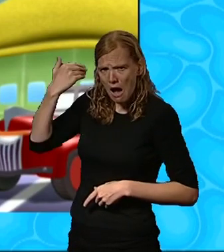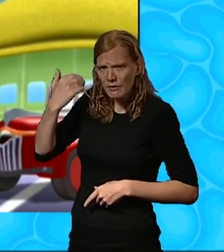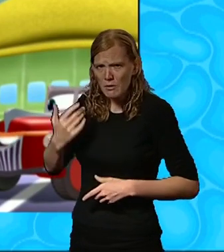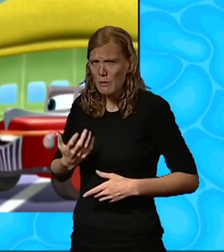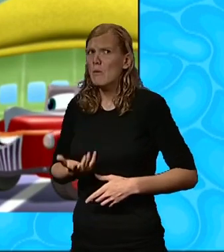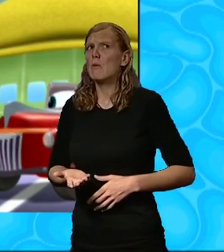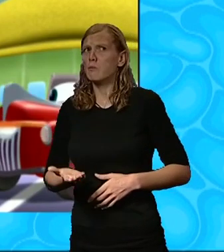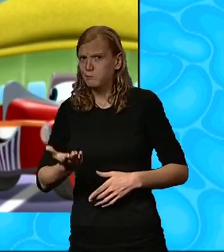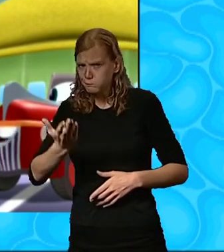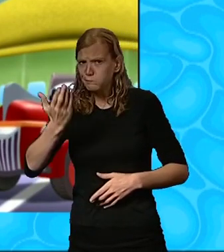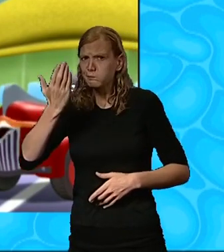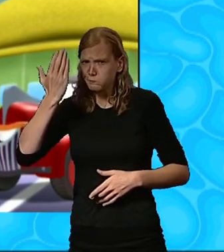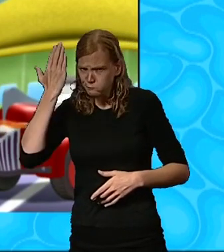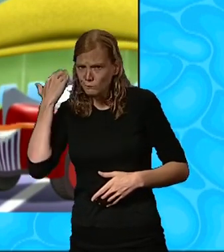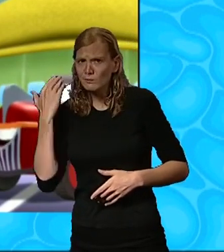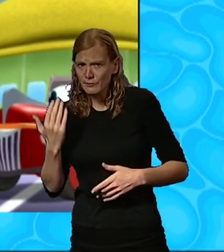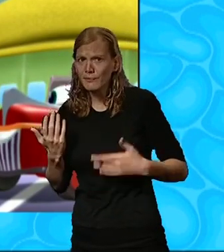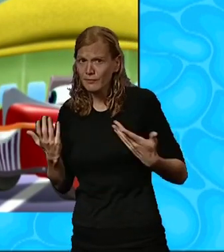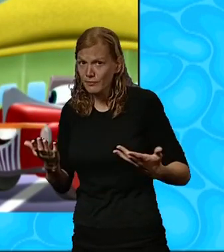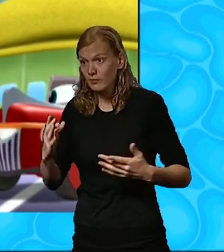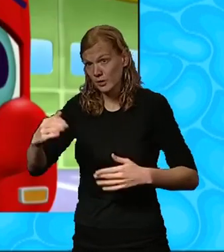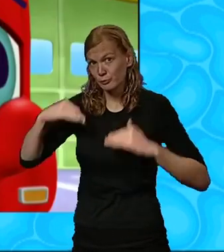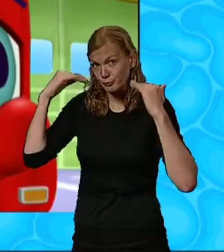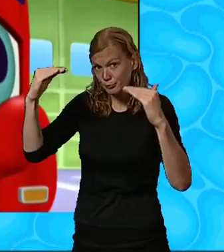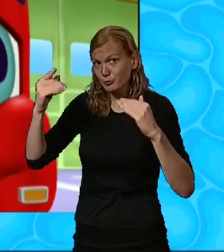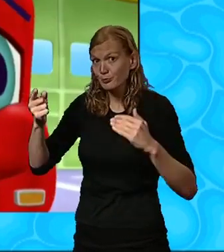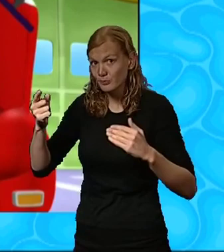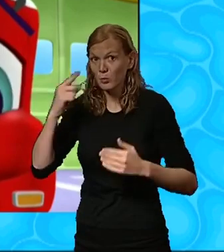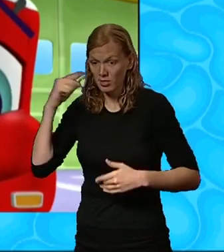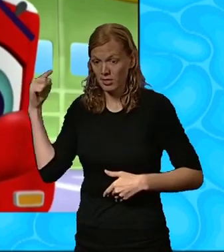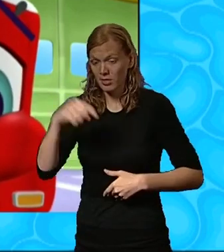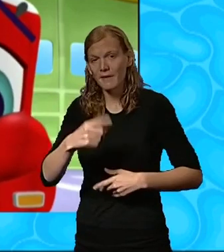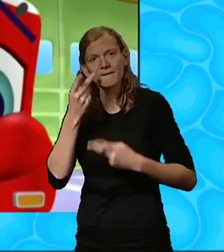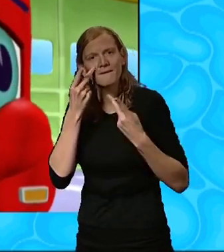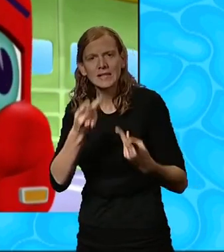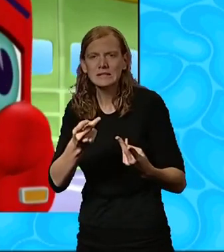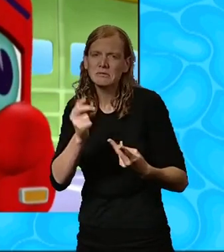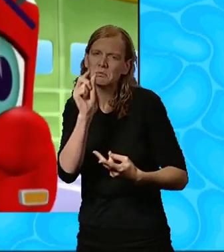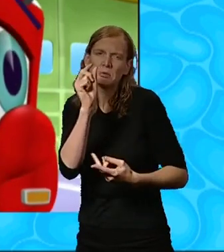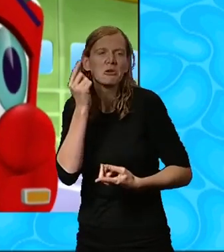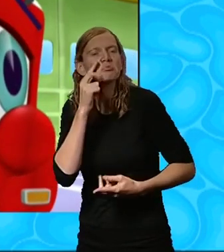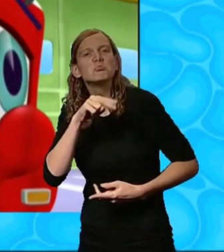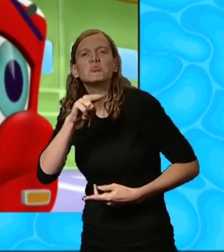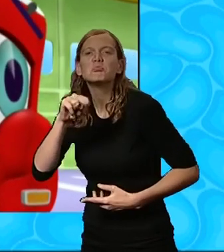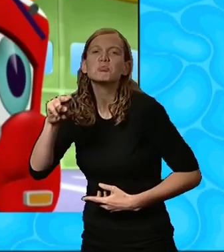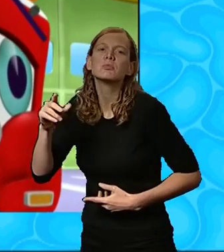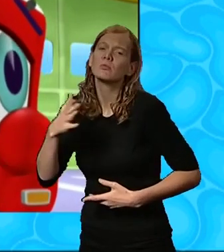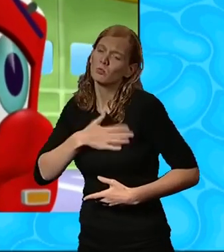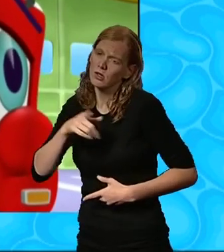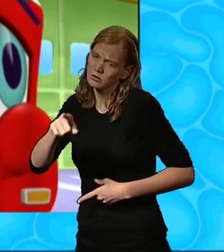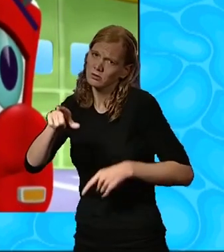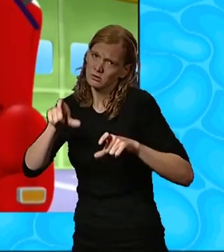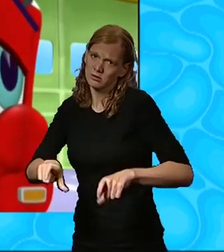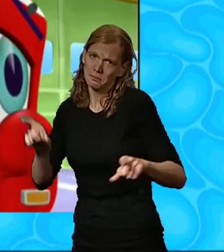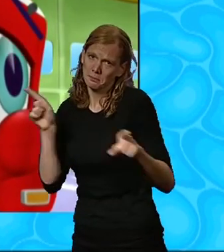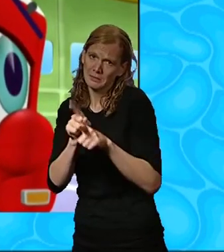The Chief's only going to be visiting for a short time, and I'd like you to be here to meet him. But I'm supposed to be playing